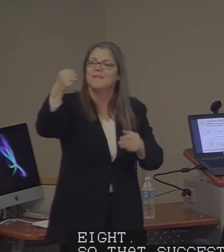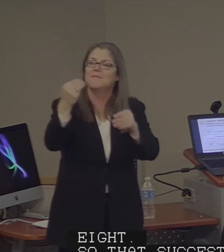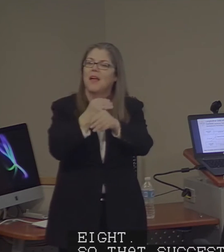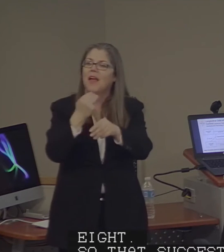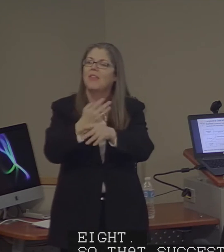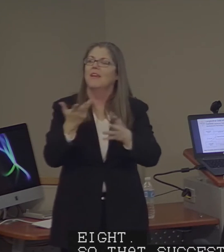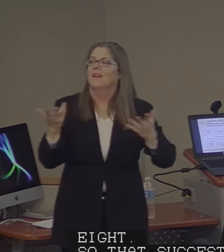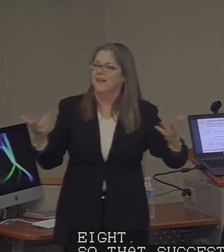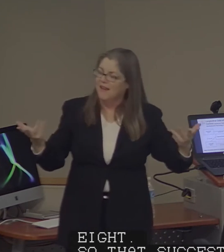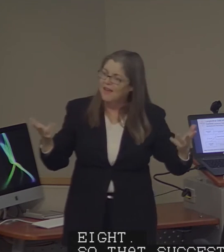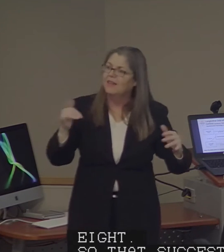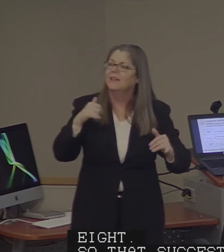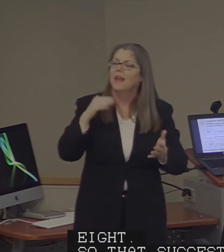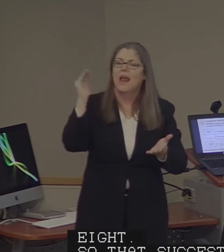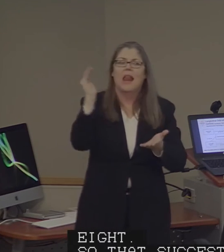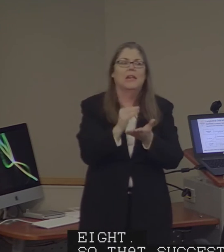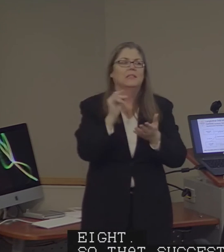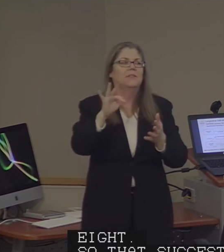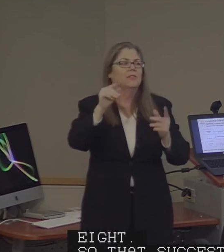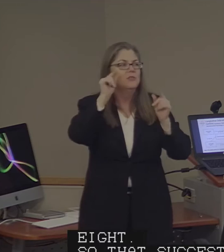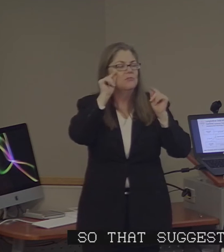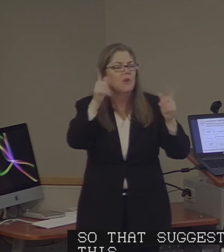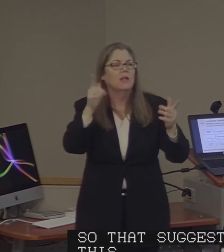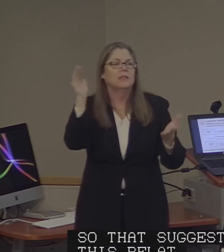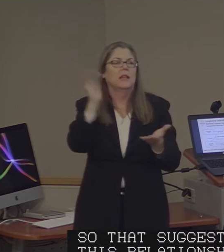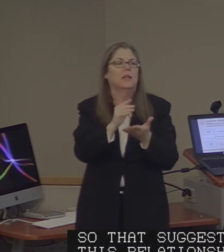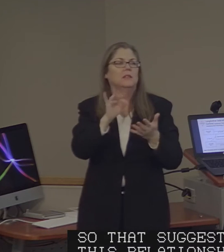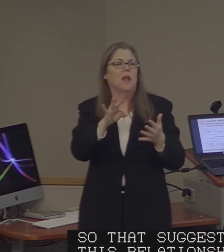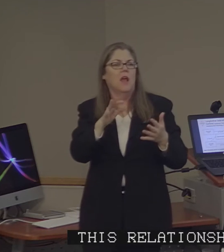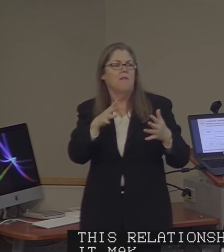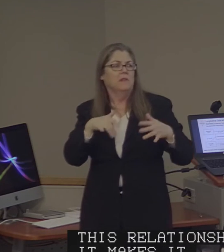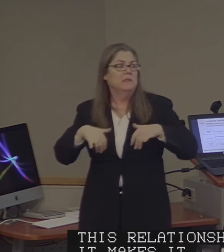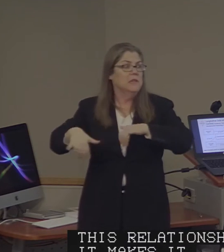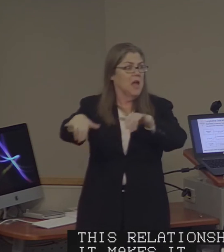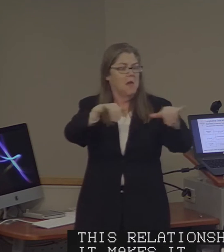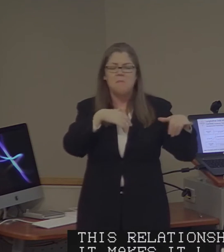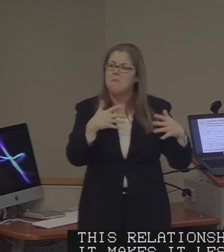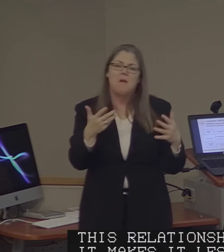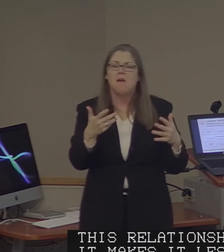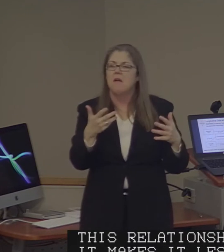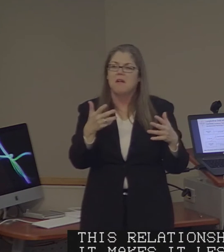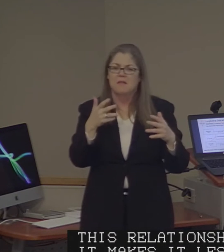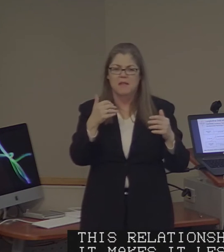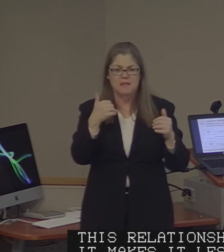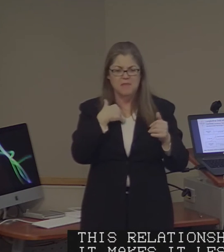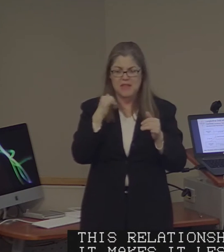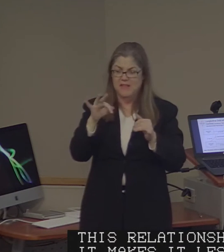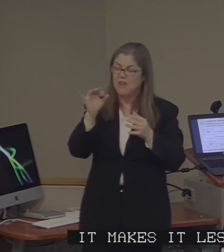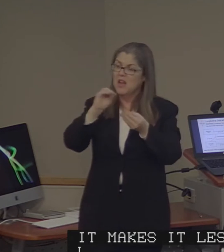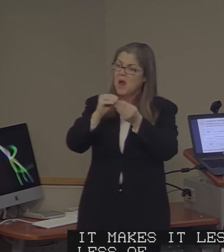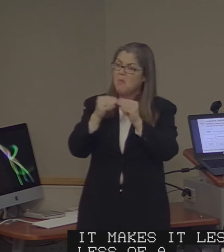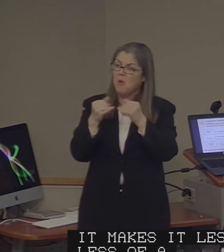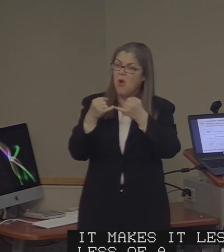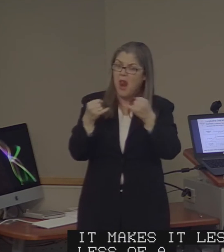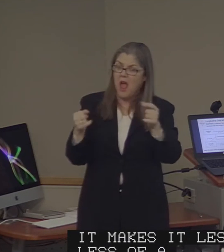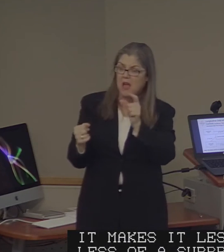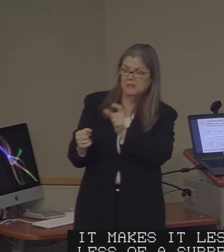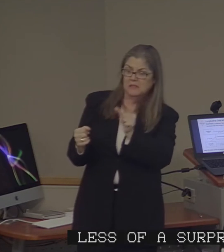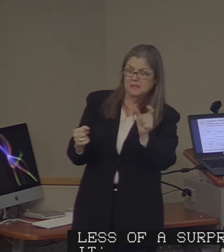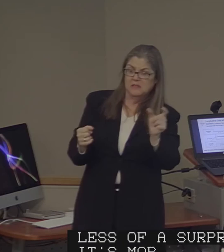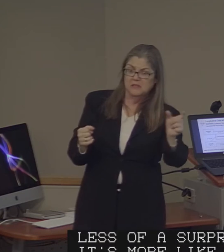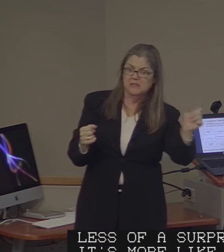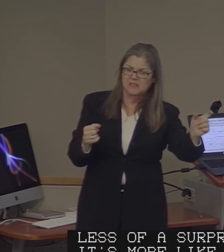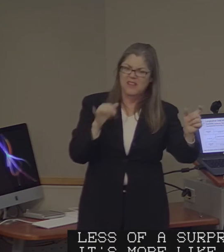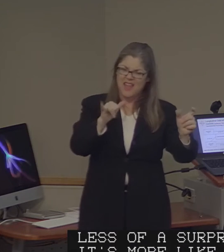occult, less of a surprise. It's more like if we can put numbers on a number line, that seems really relevant to